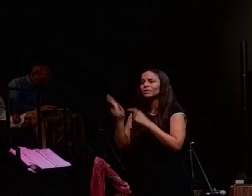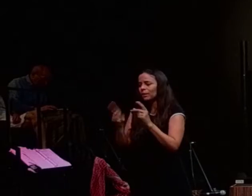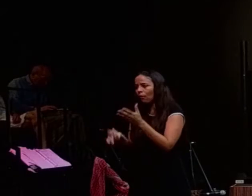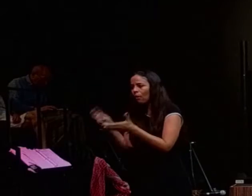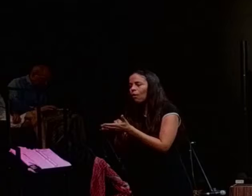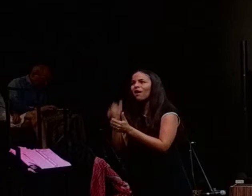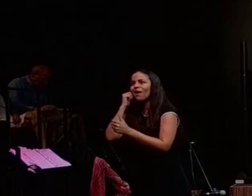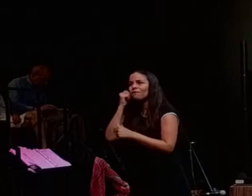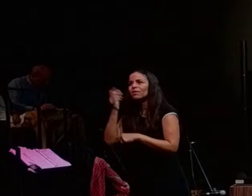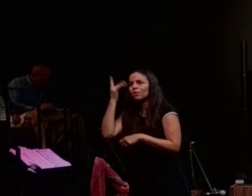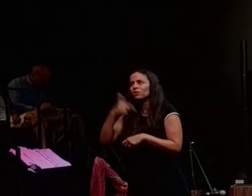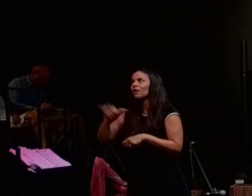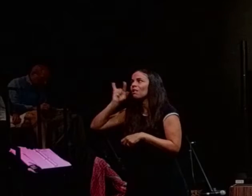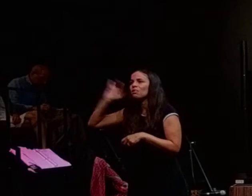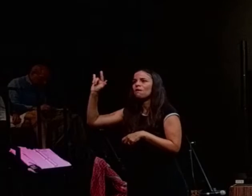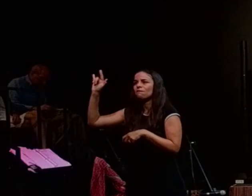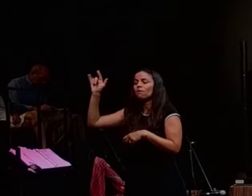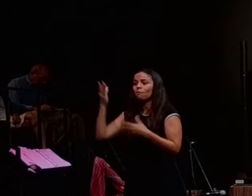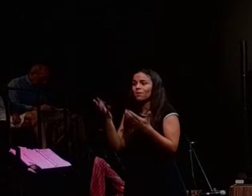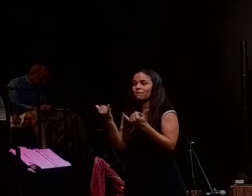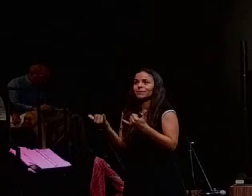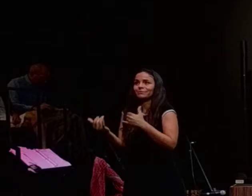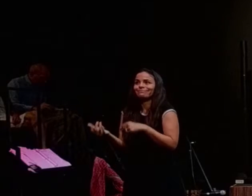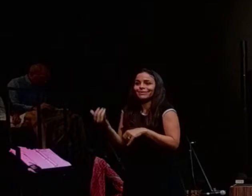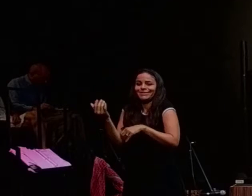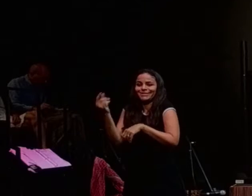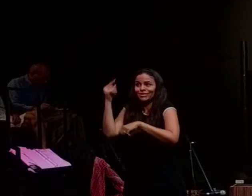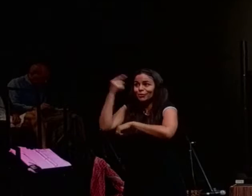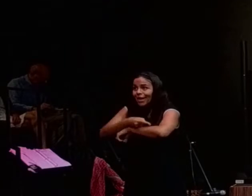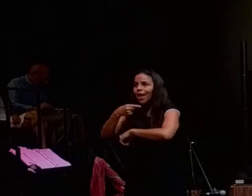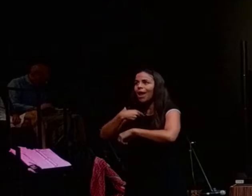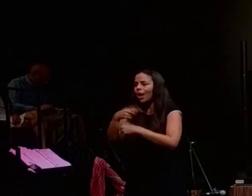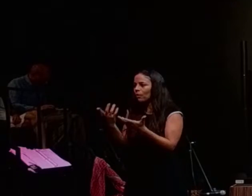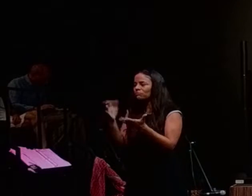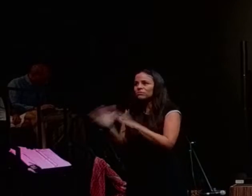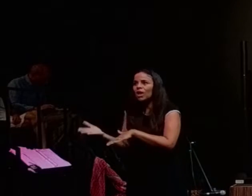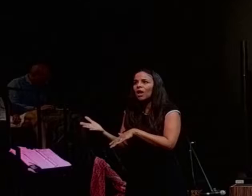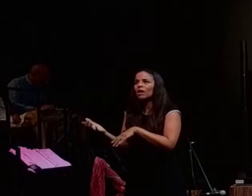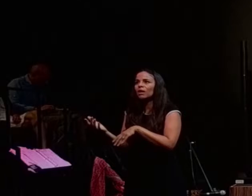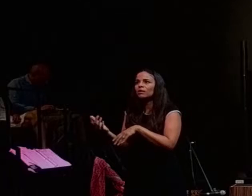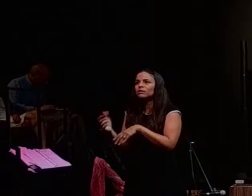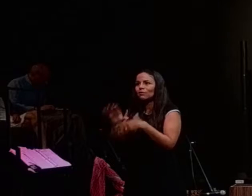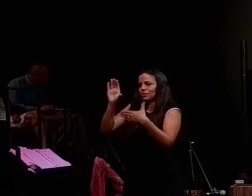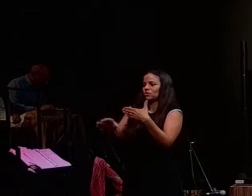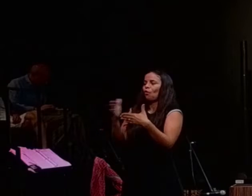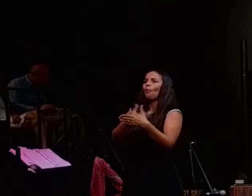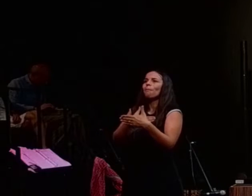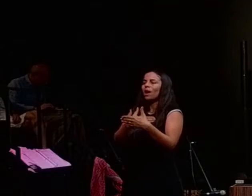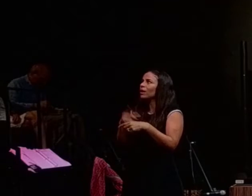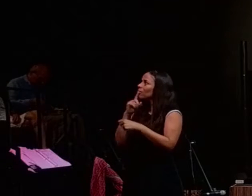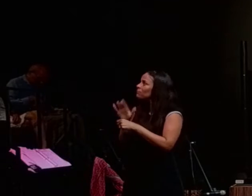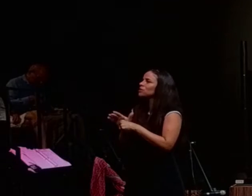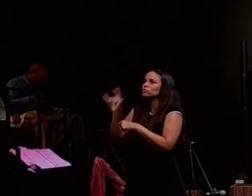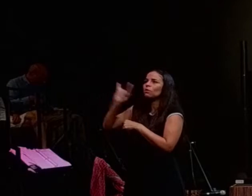say, because I love God, this may be a thing, this may be a cost to my convictions and my love